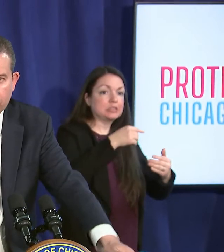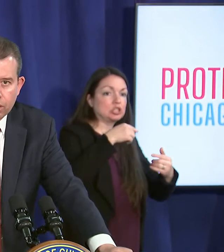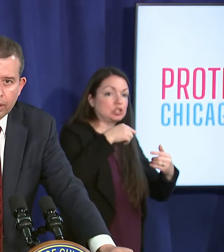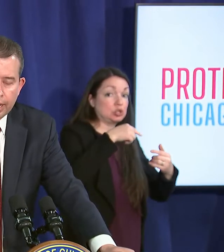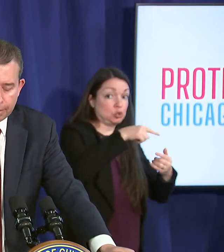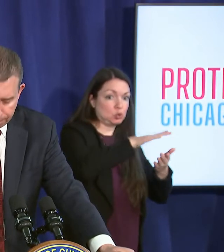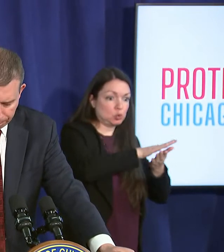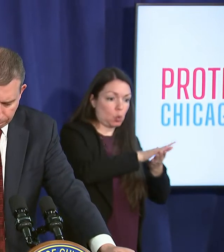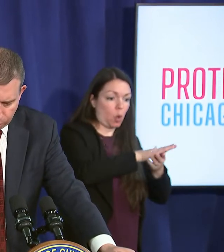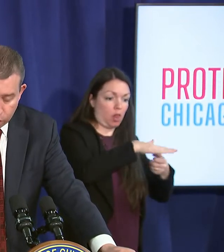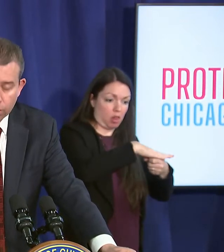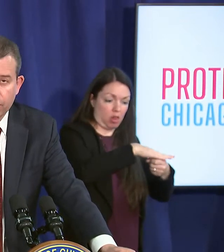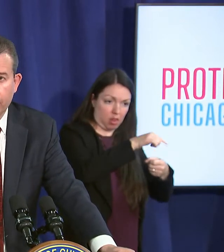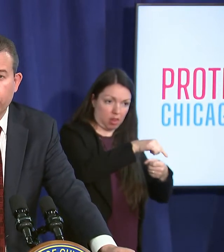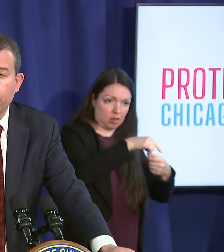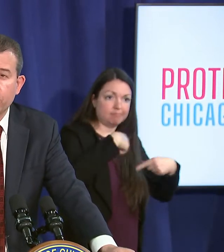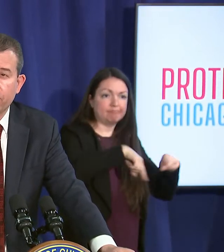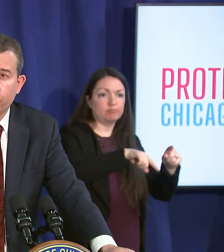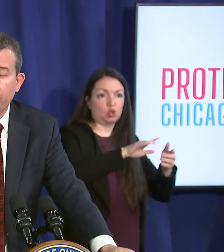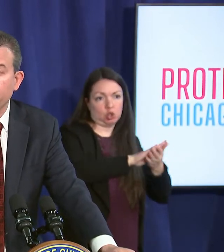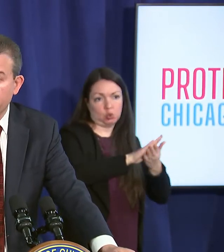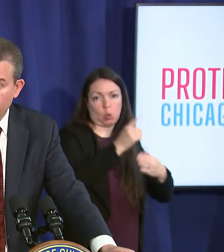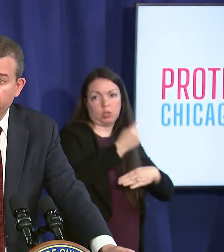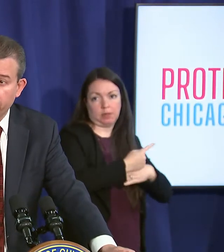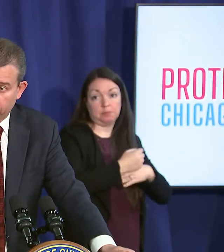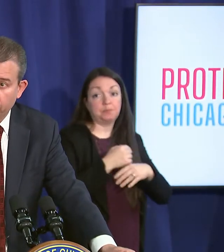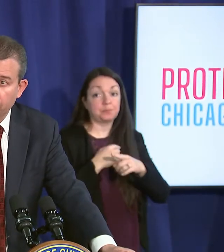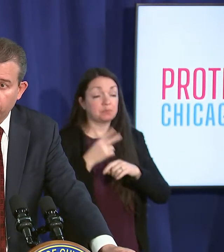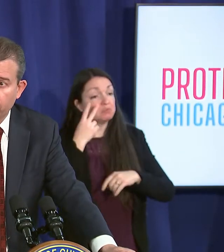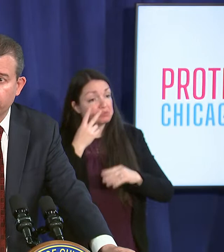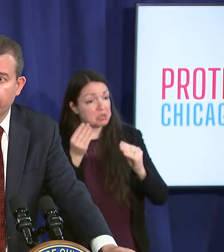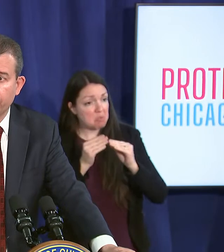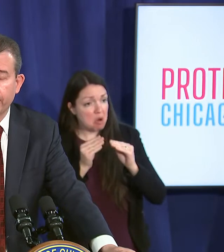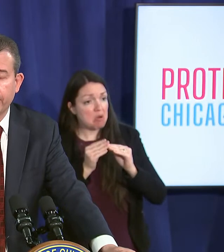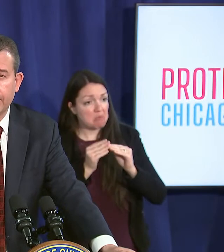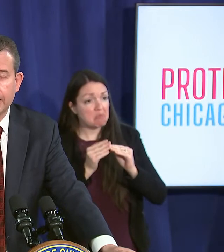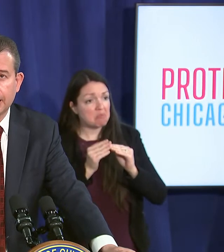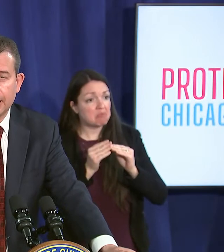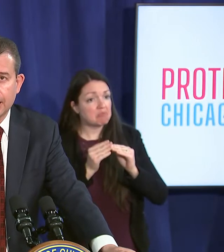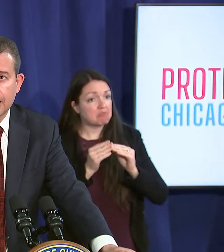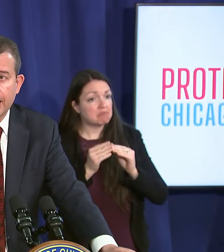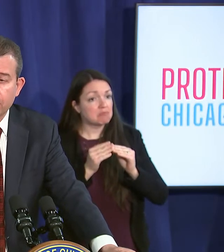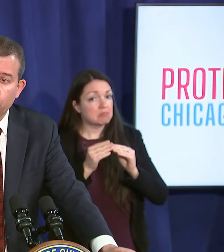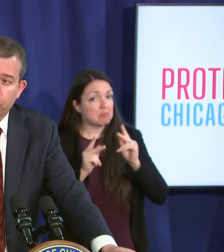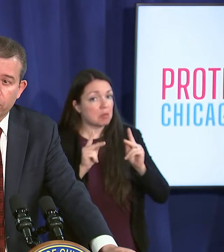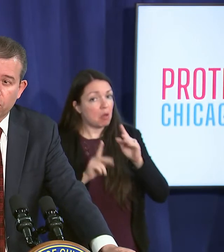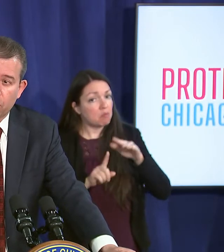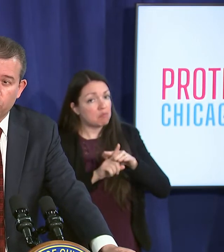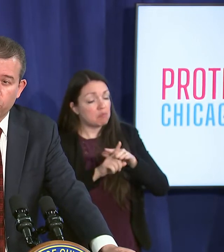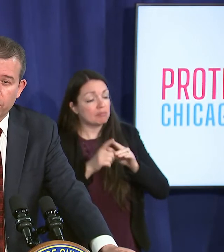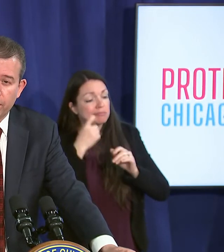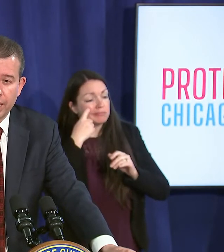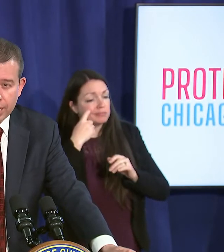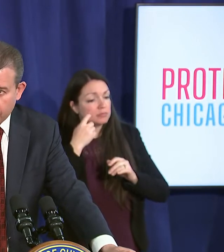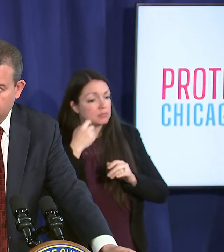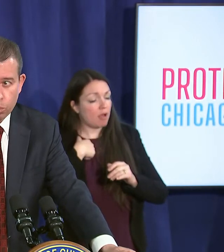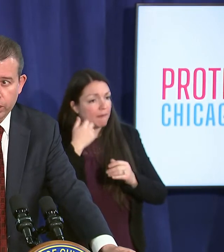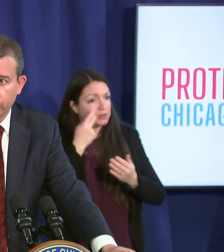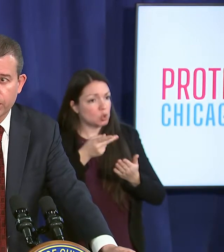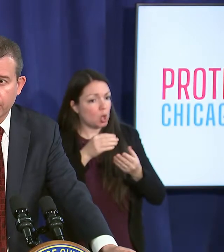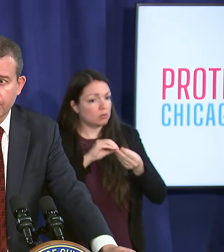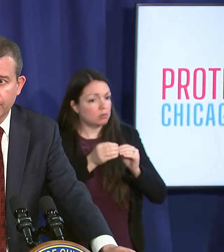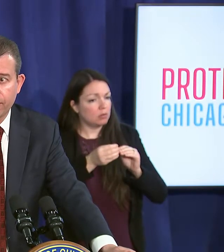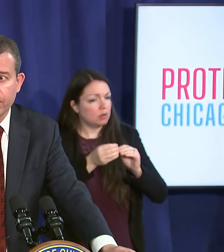Yeah, so in terms of, we are seeing more activity. We are seeing, in fact, the last numbers I saw, we were seeing easily